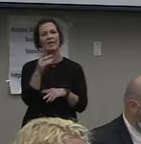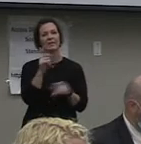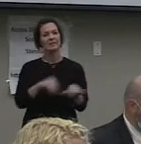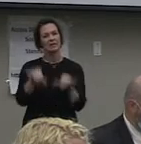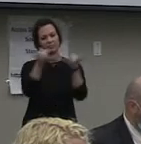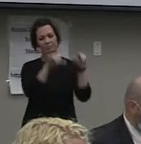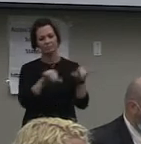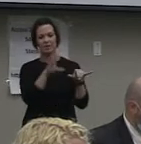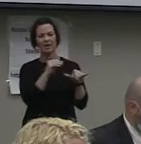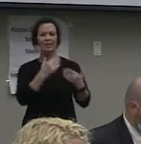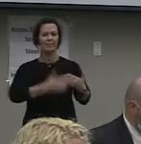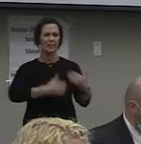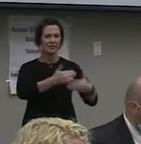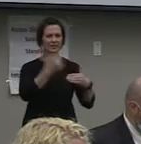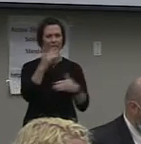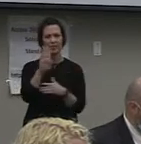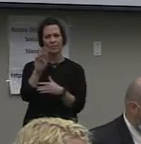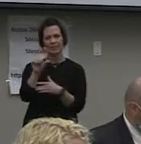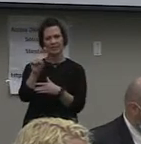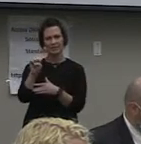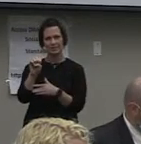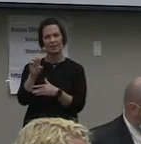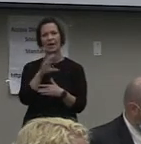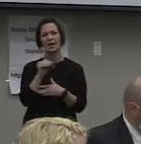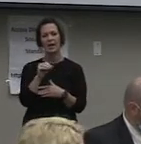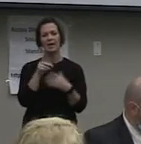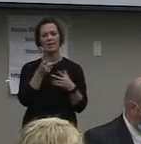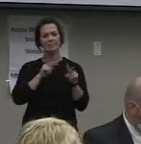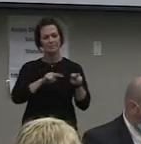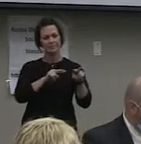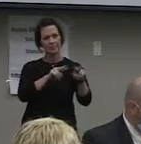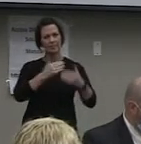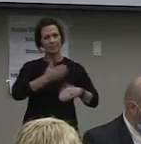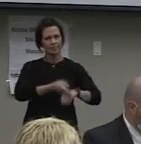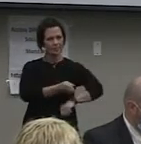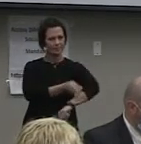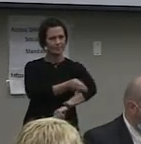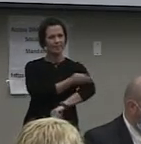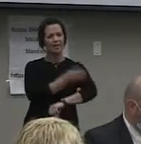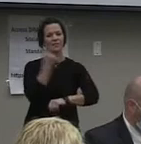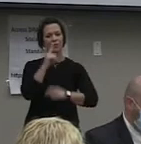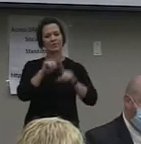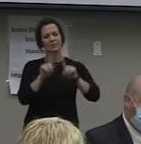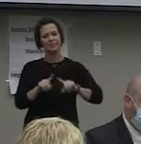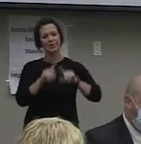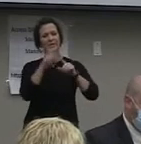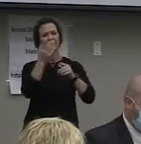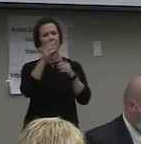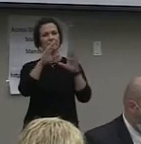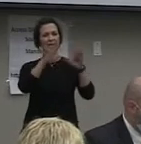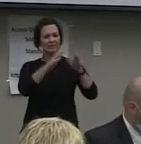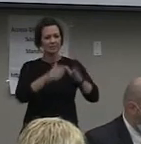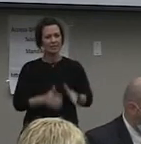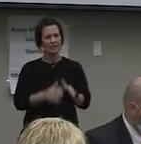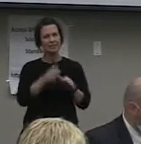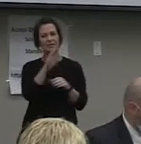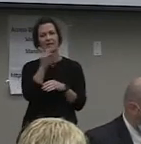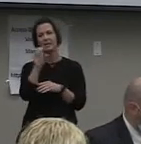process pursuant to BSEE, monitors progress, ensures alignment across grade levels and subjects, and makes final recommendations to